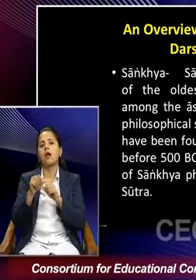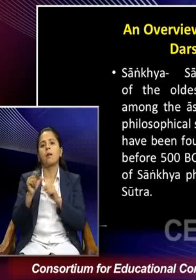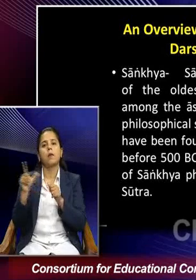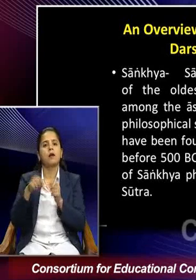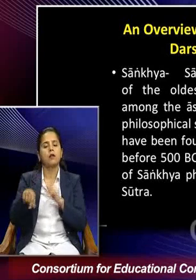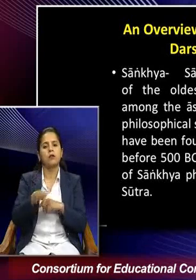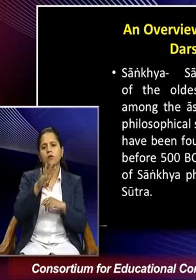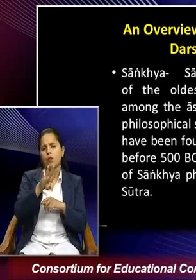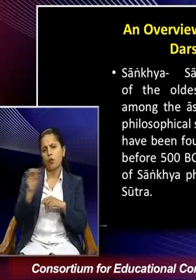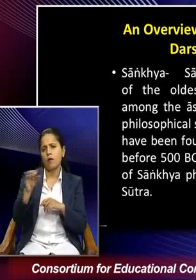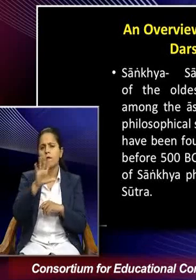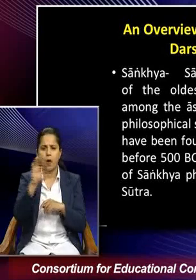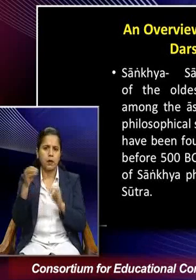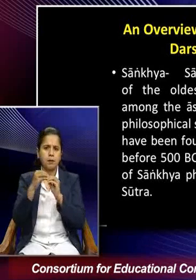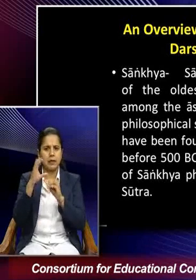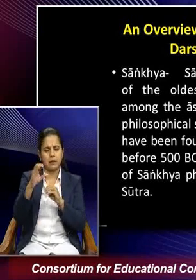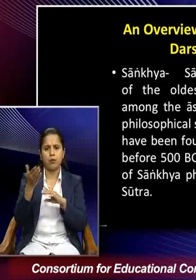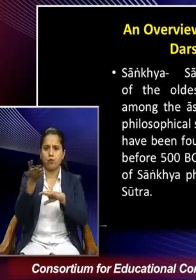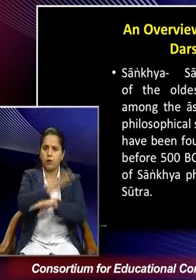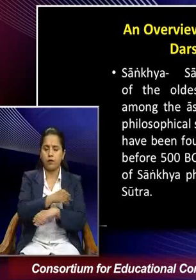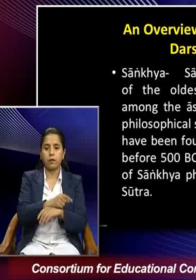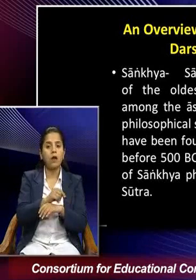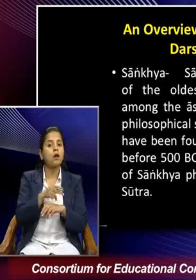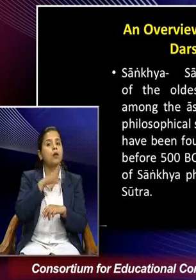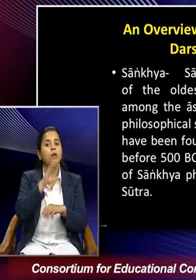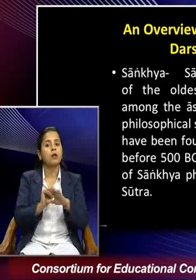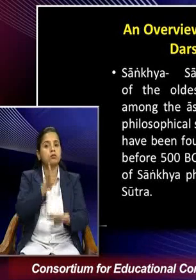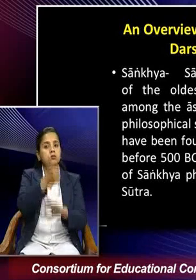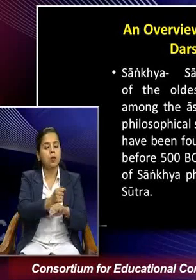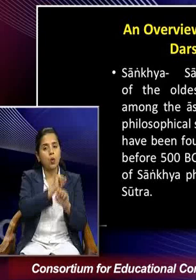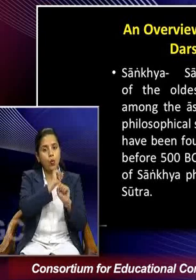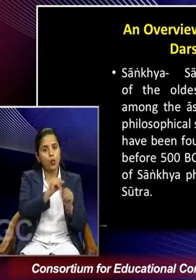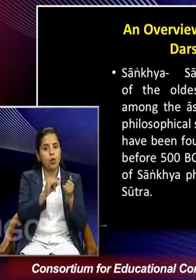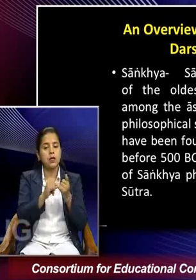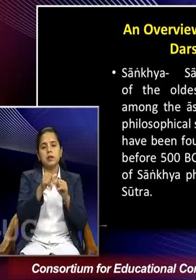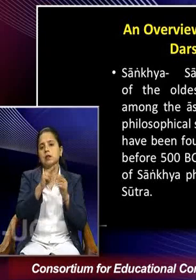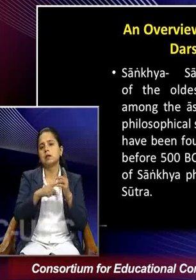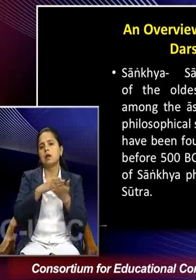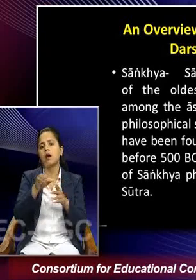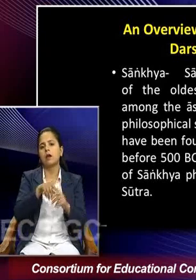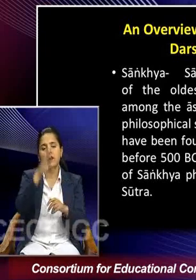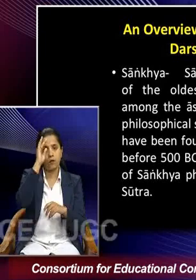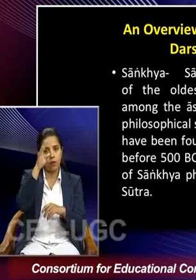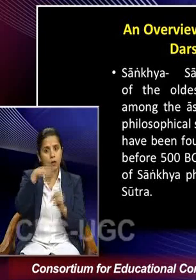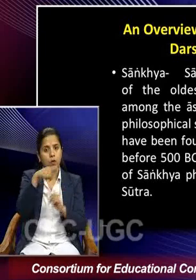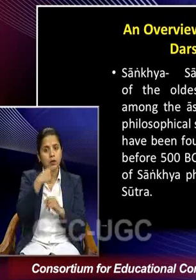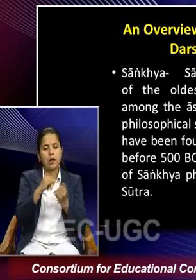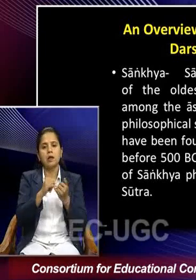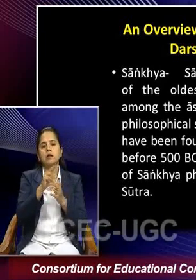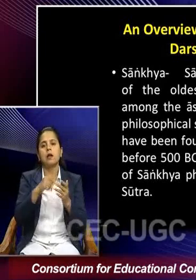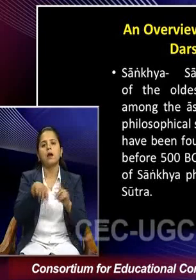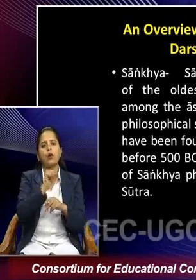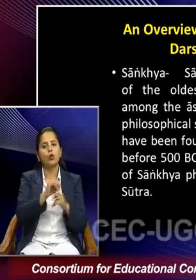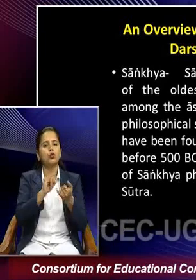500 BCE. The foundational text of Sankhya philosophy is Sankhya